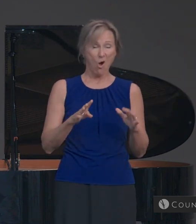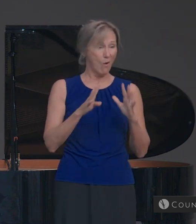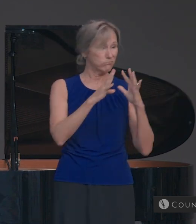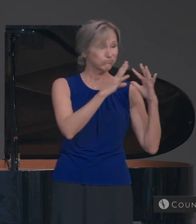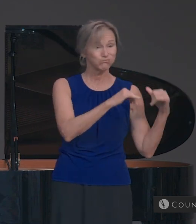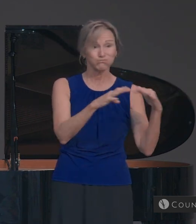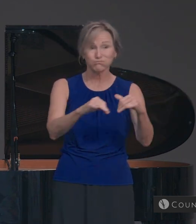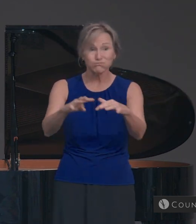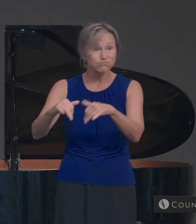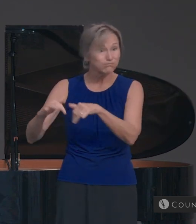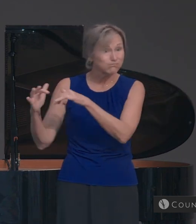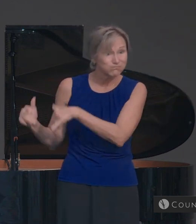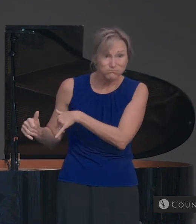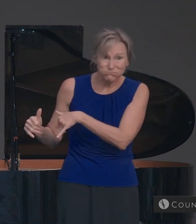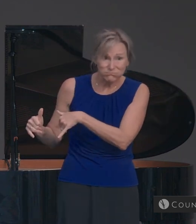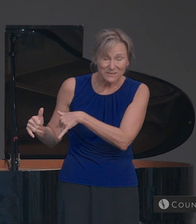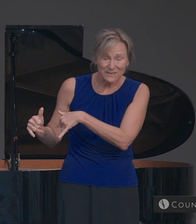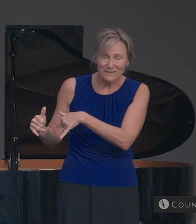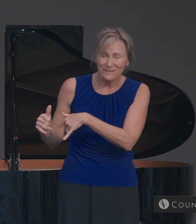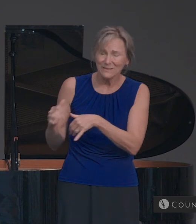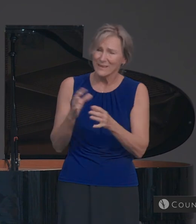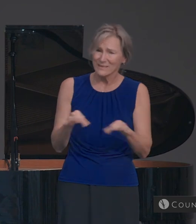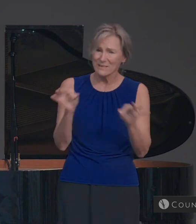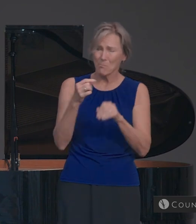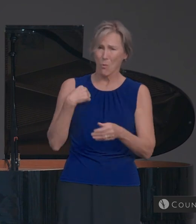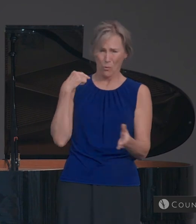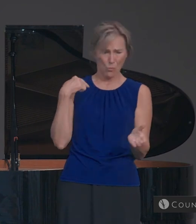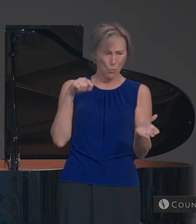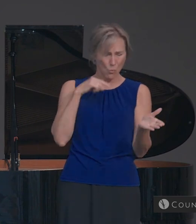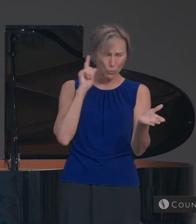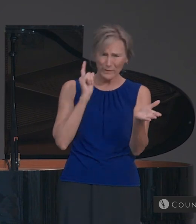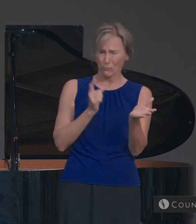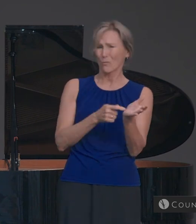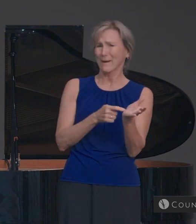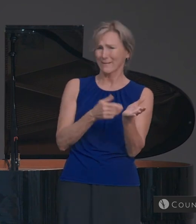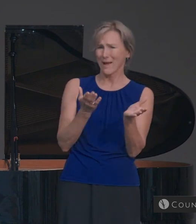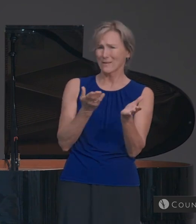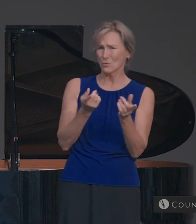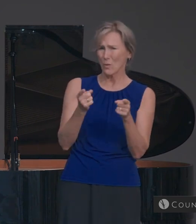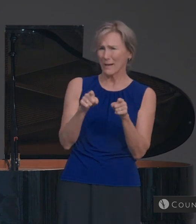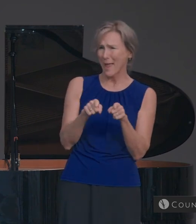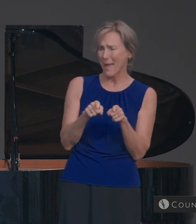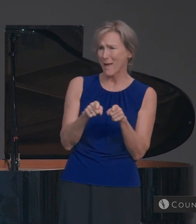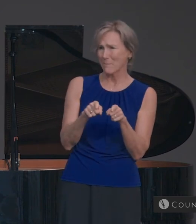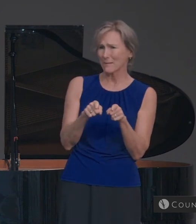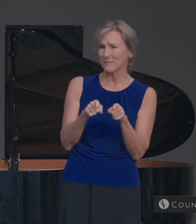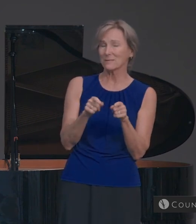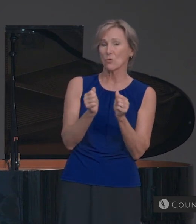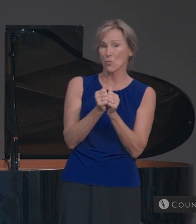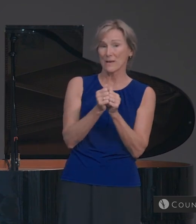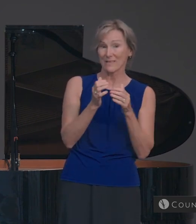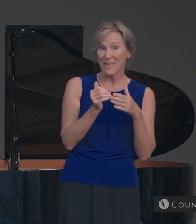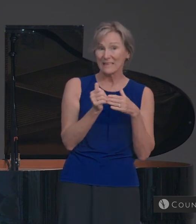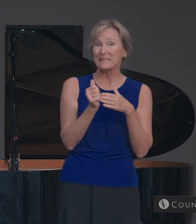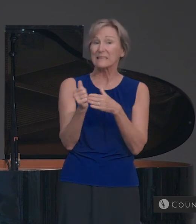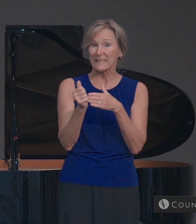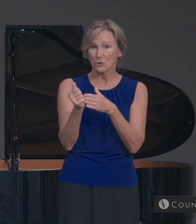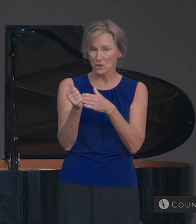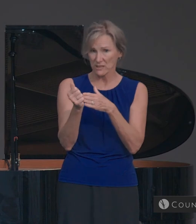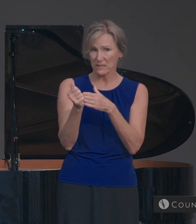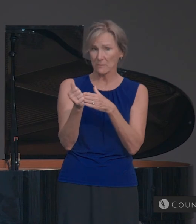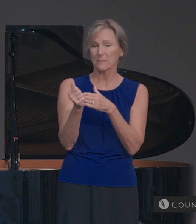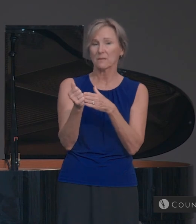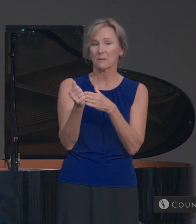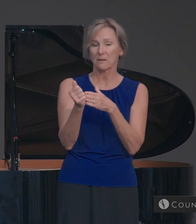And it's important that we recognize that what happens in leadership, we'll talk about this in a little bit, what happens in